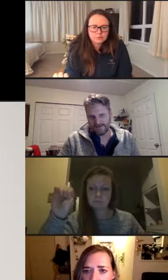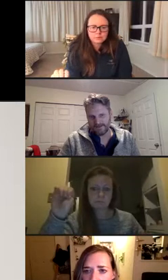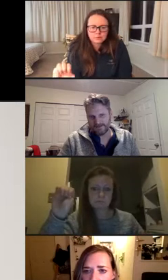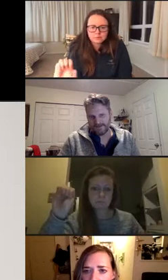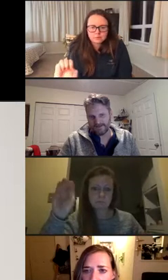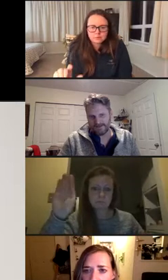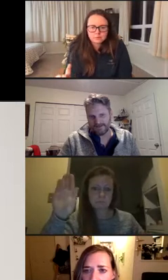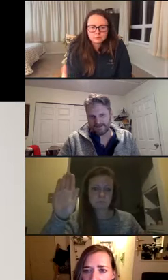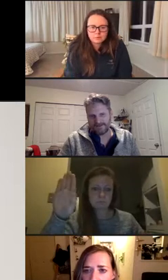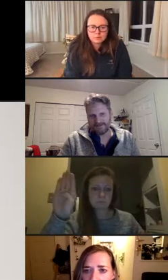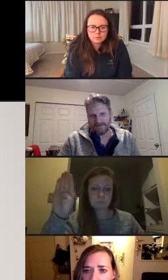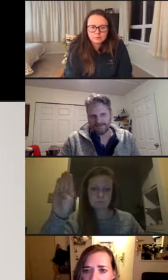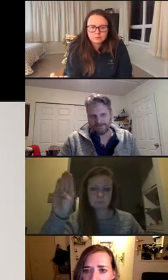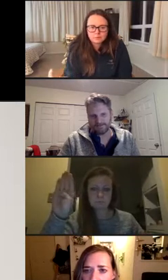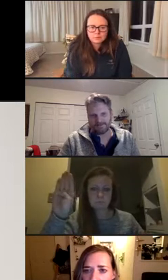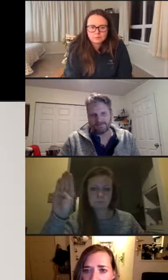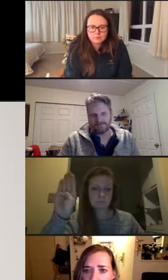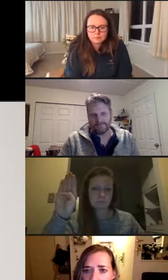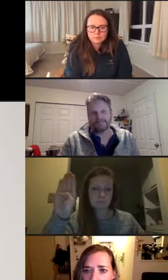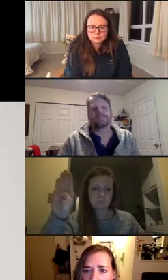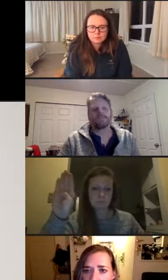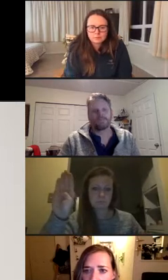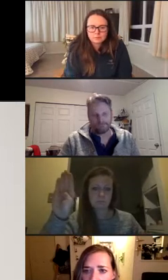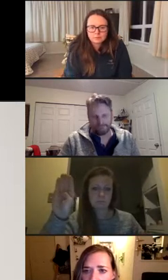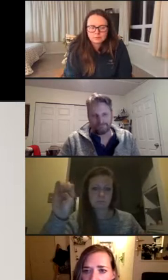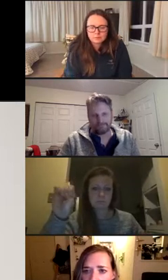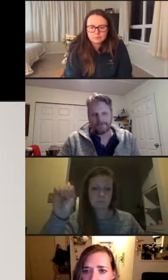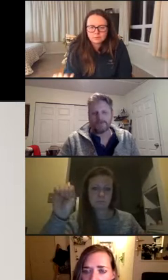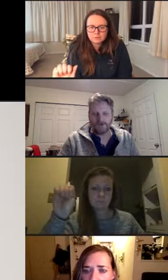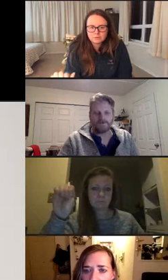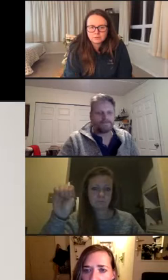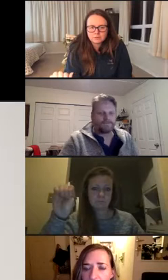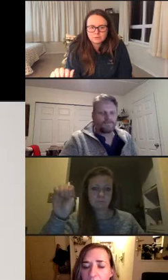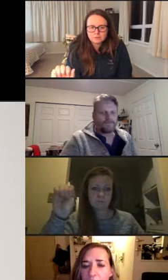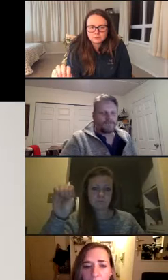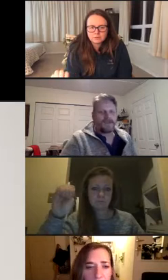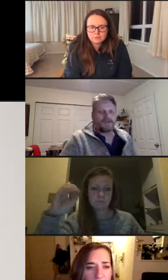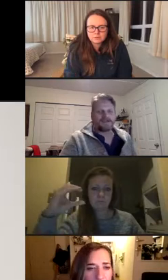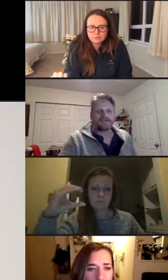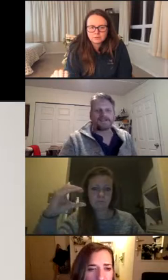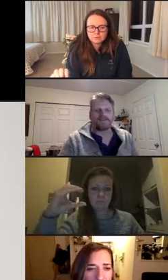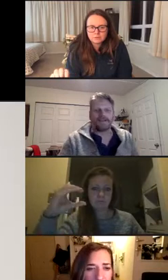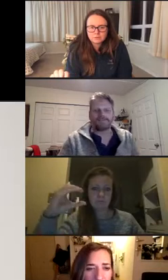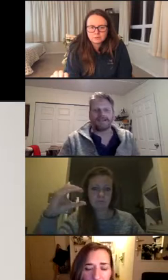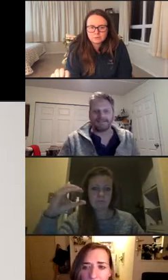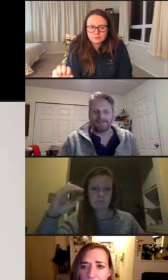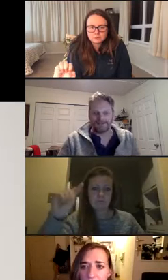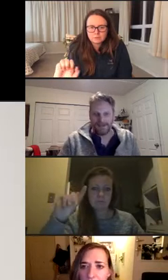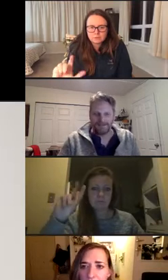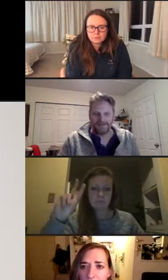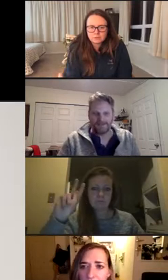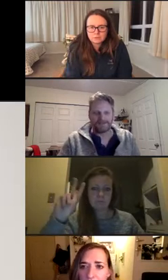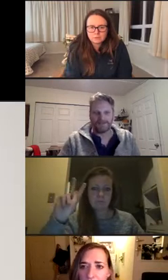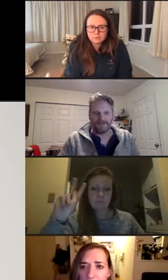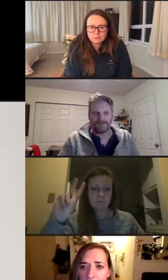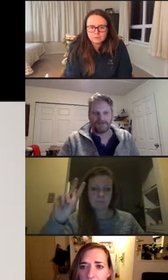J-A-C, like you don't stamp it. Right. You just kind of move your hand casually. Yeah, because I think we have a tendency to want to